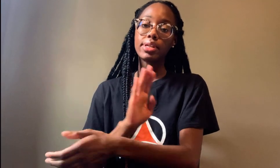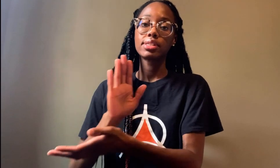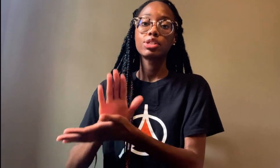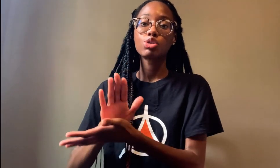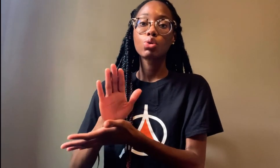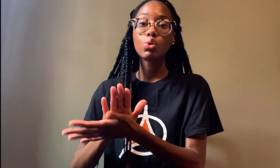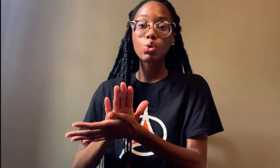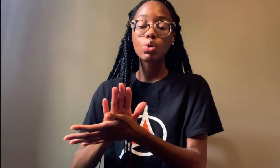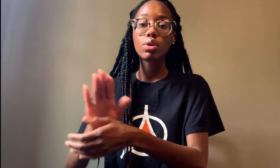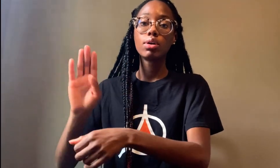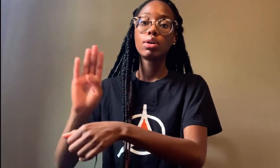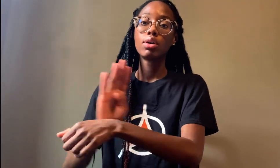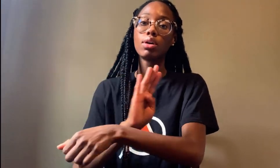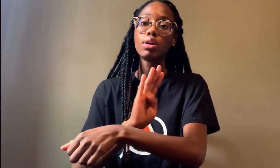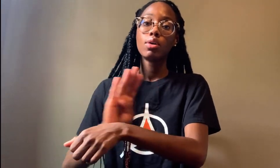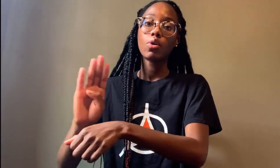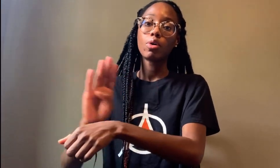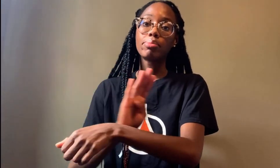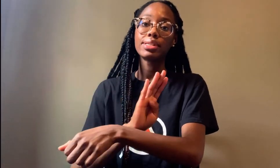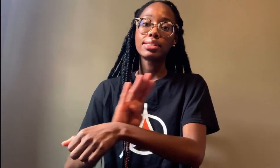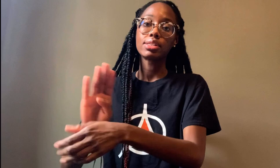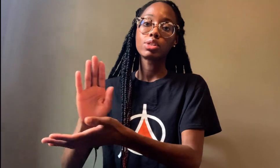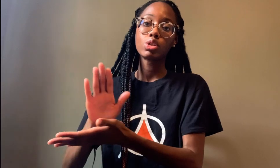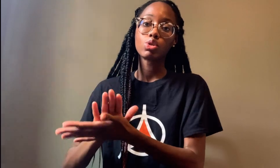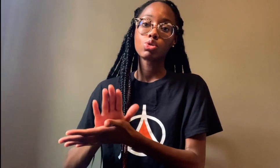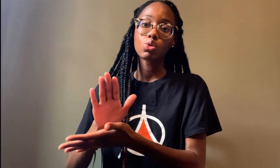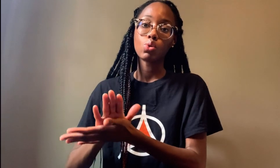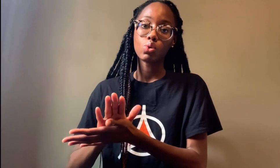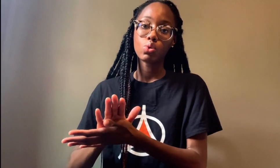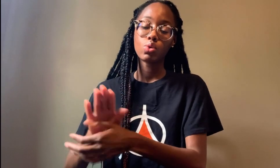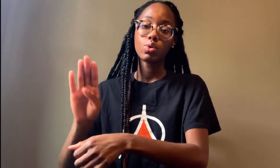Business school or business school.